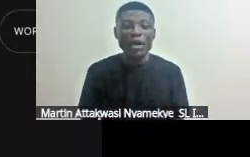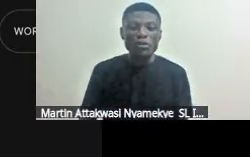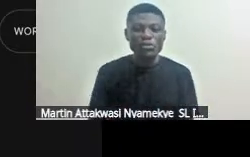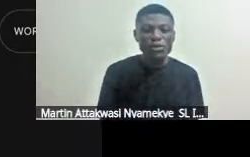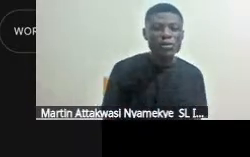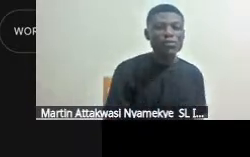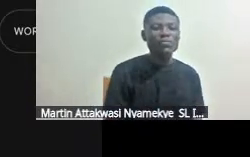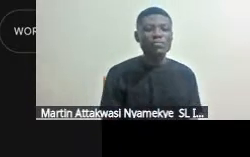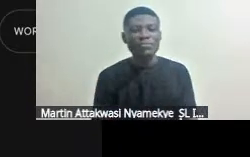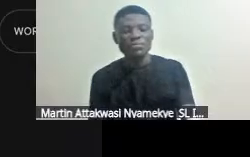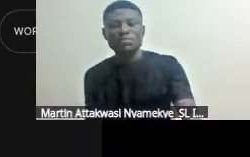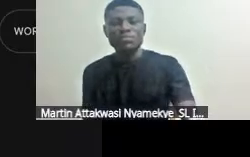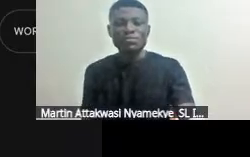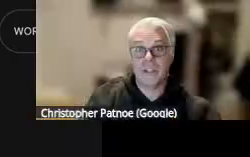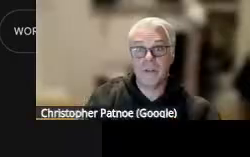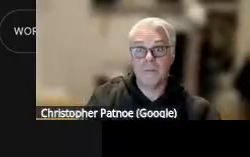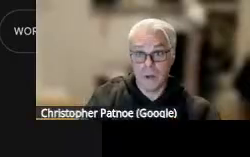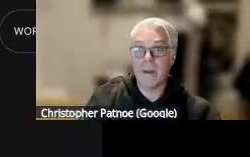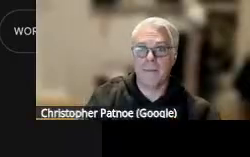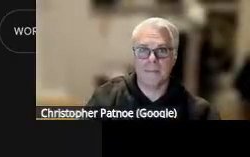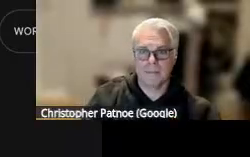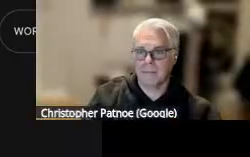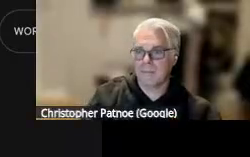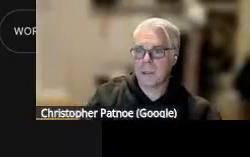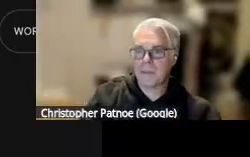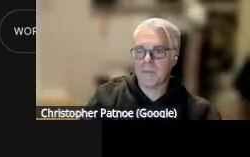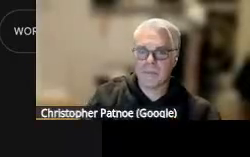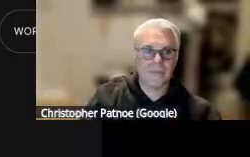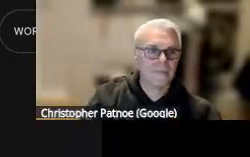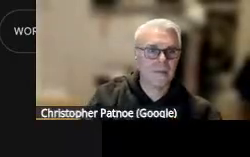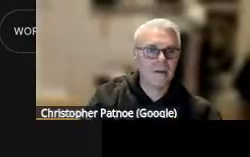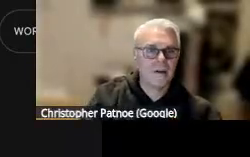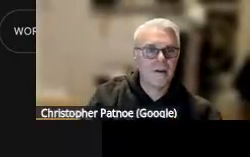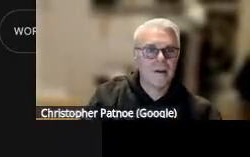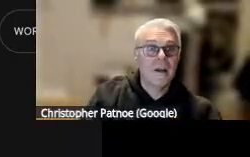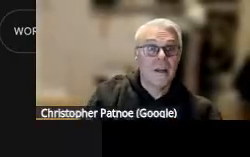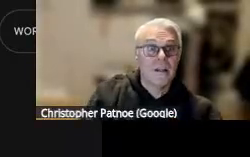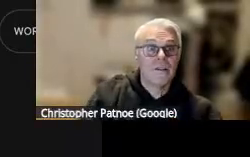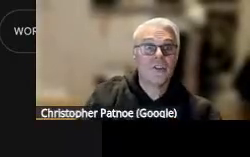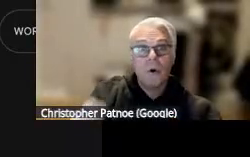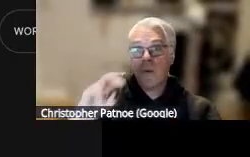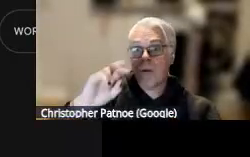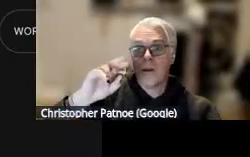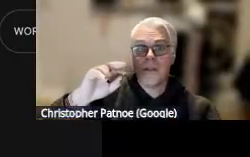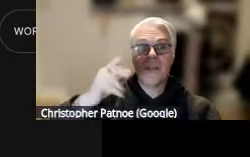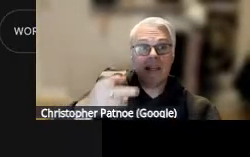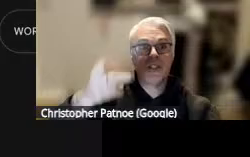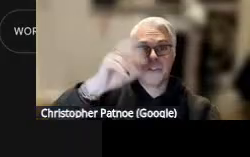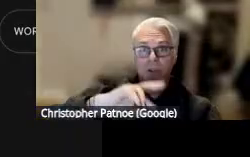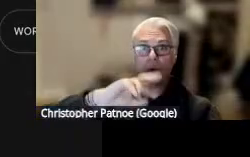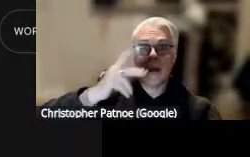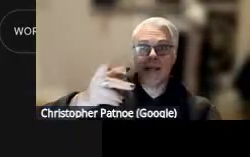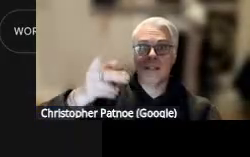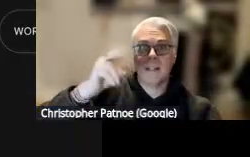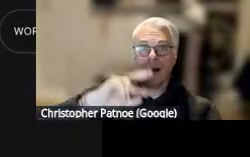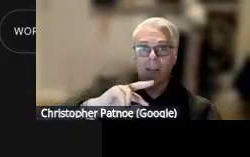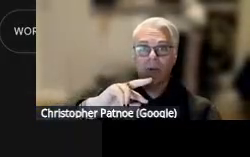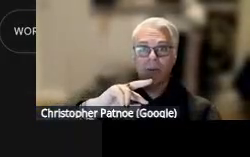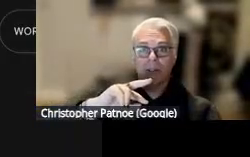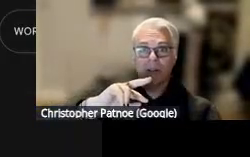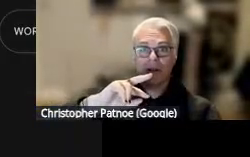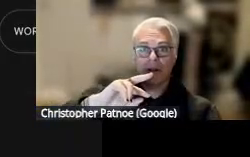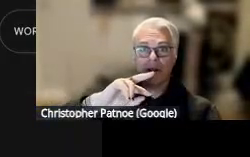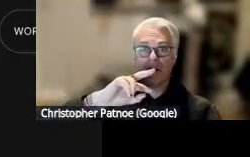We can continue. Oh, continue? Okay. Yes. So these two ways that